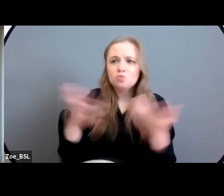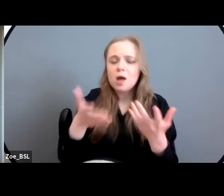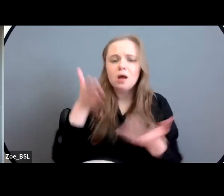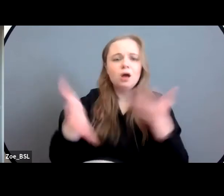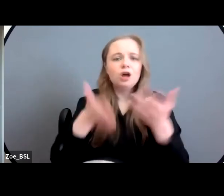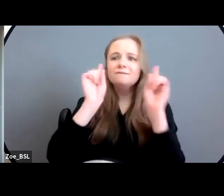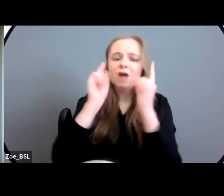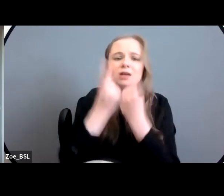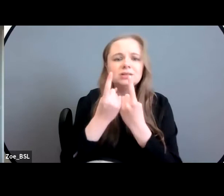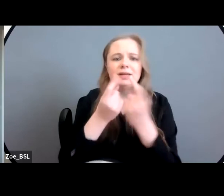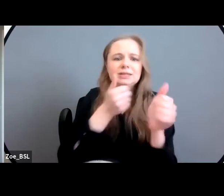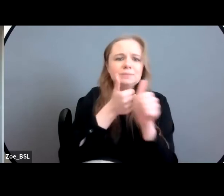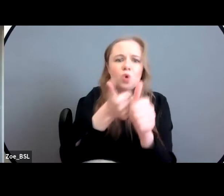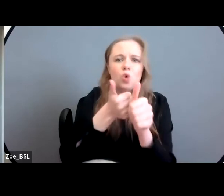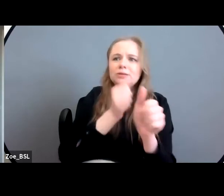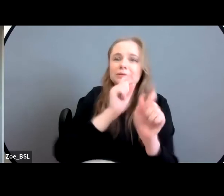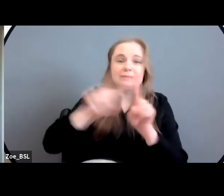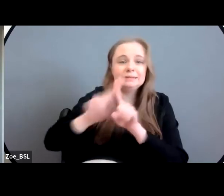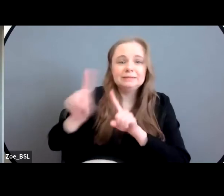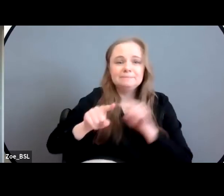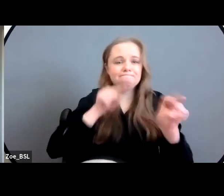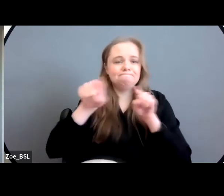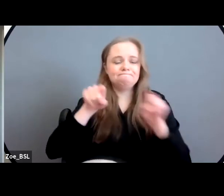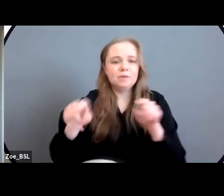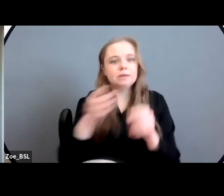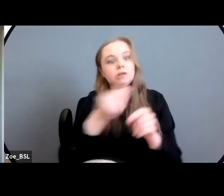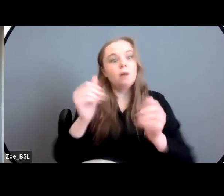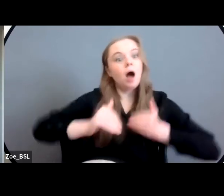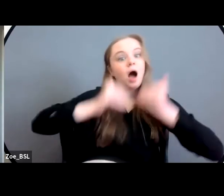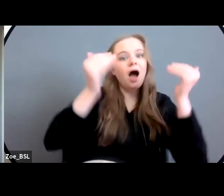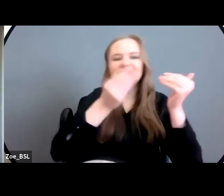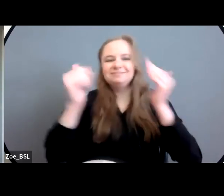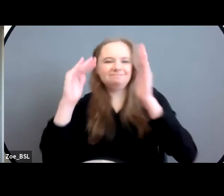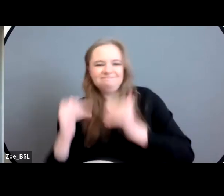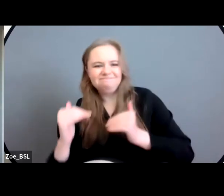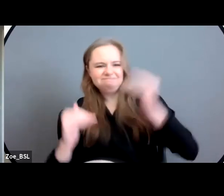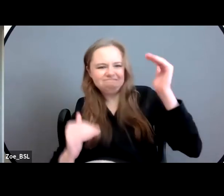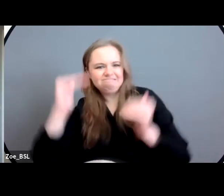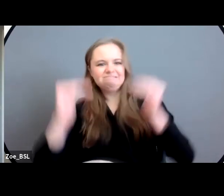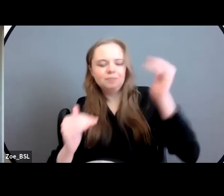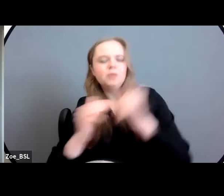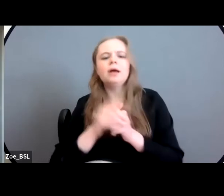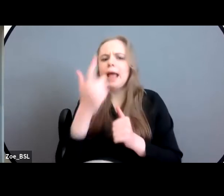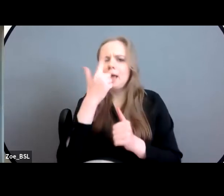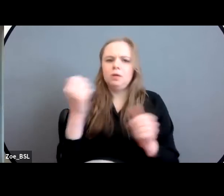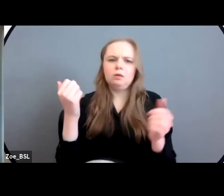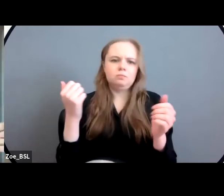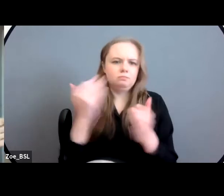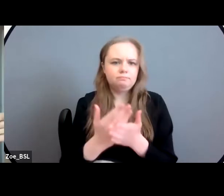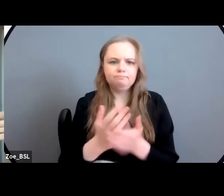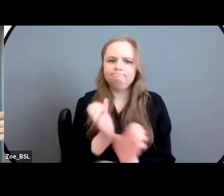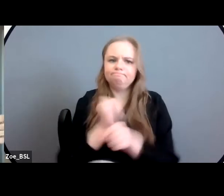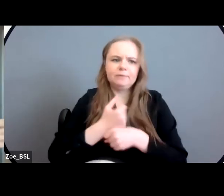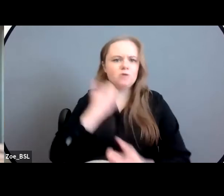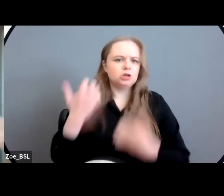to support you have. And this can be really frustrating. And I definitely thought that my